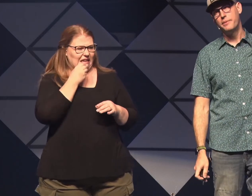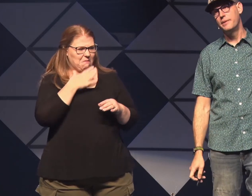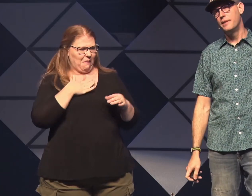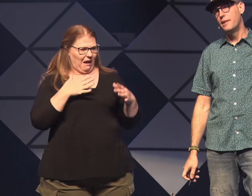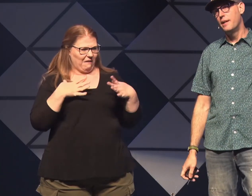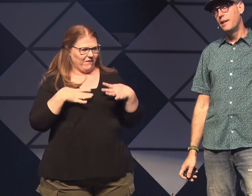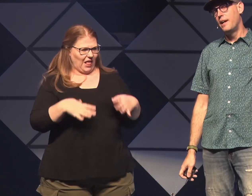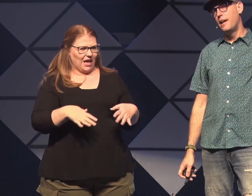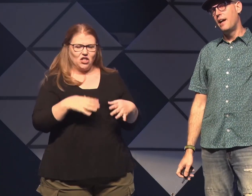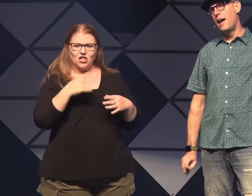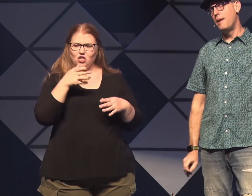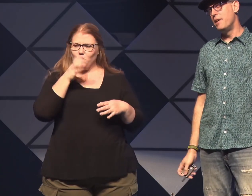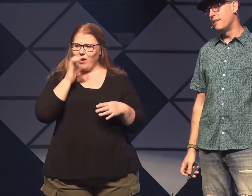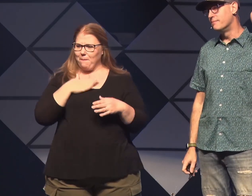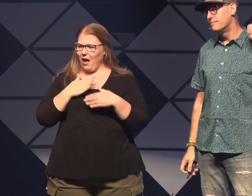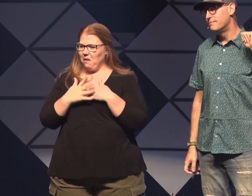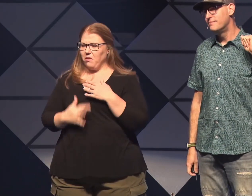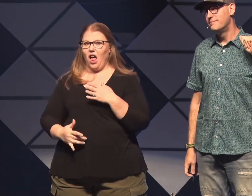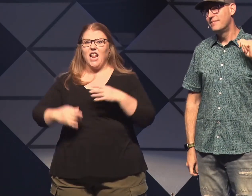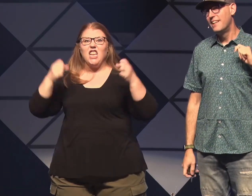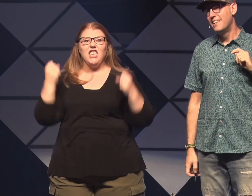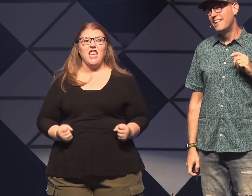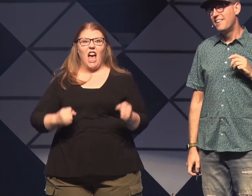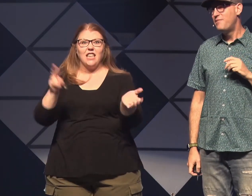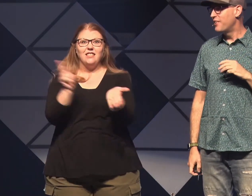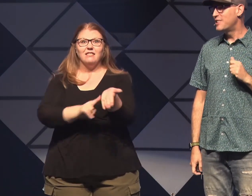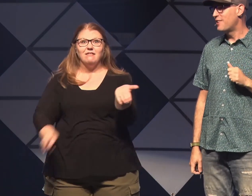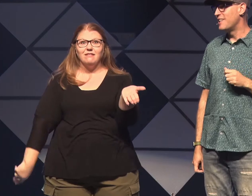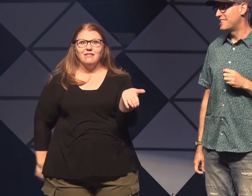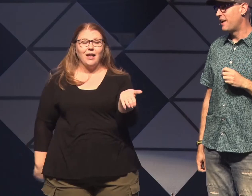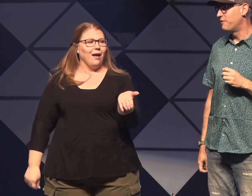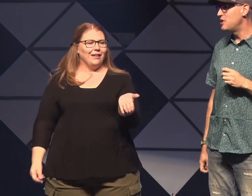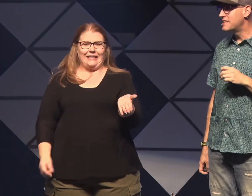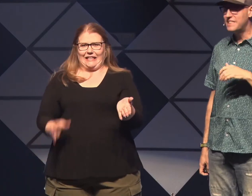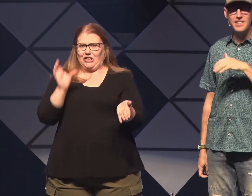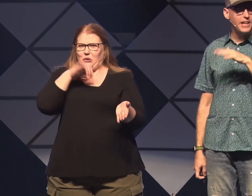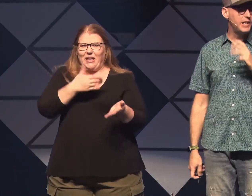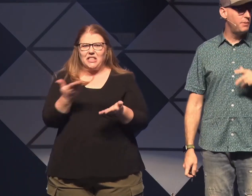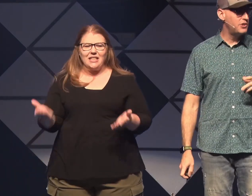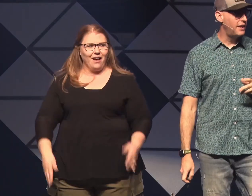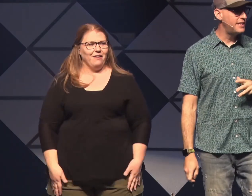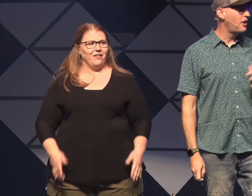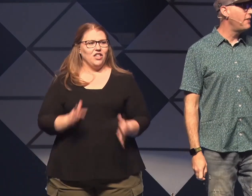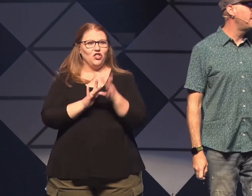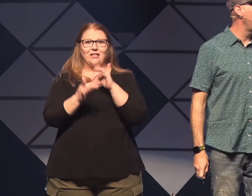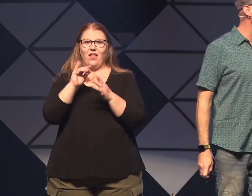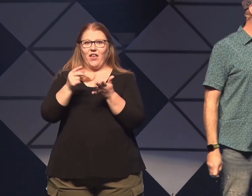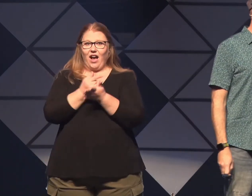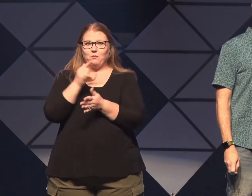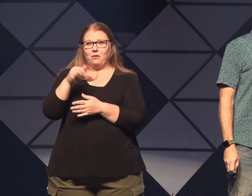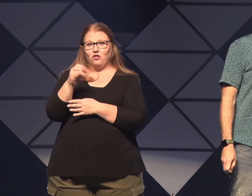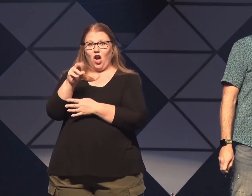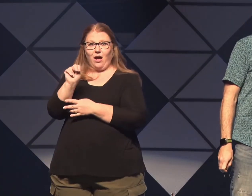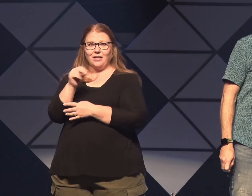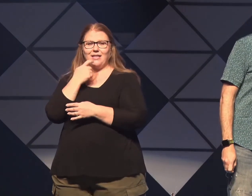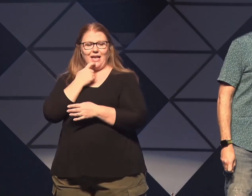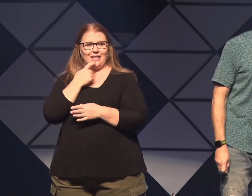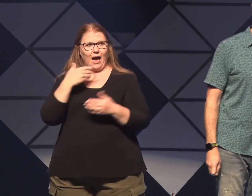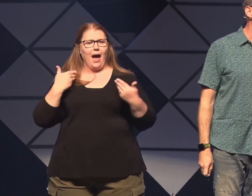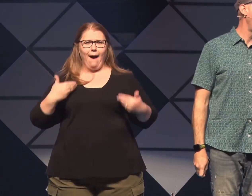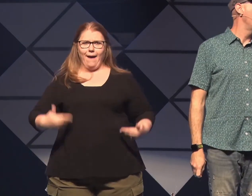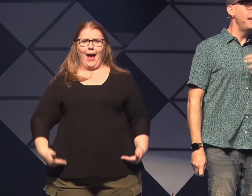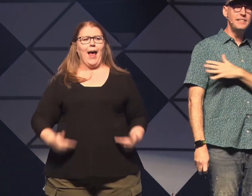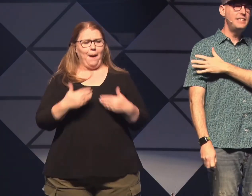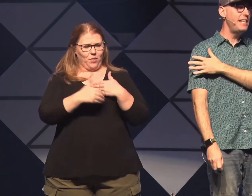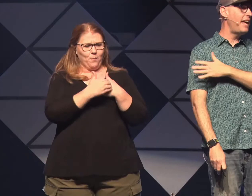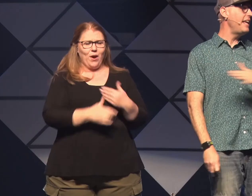up. I'm in. Very strange stuff. Jesus in the Gospel of John says all these statements like, I am the bread of